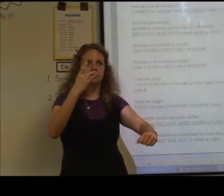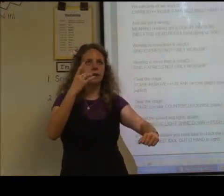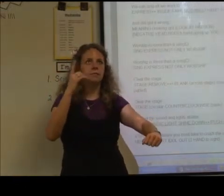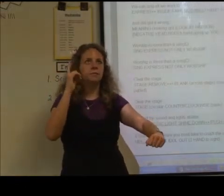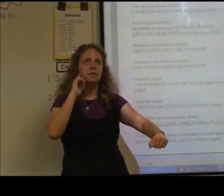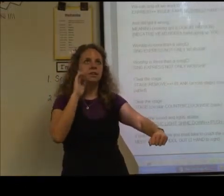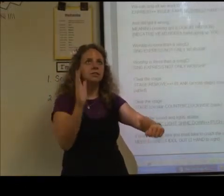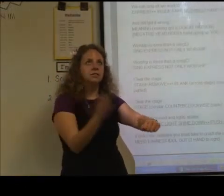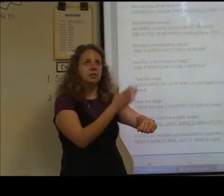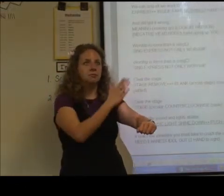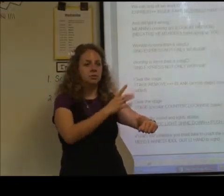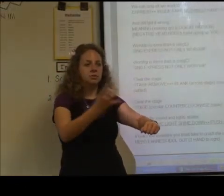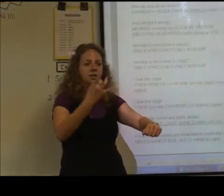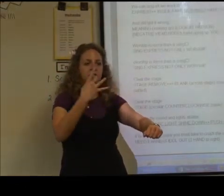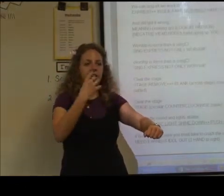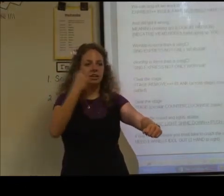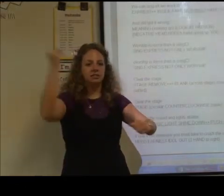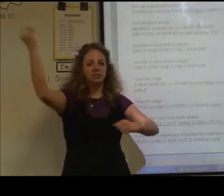Wait, sound, music, lights,